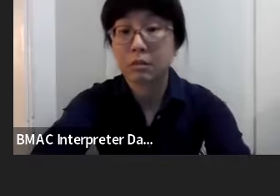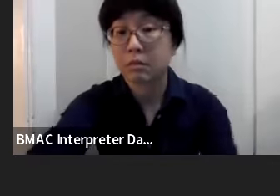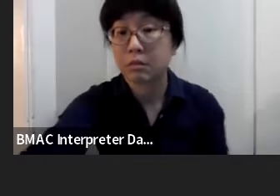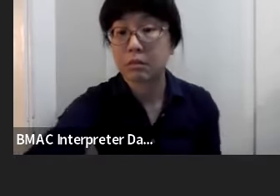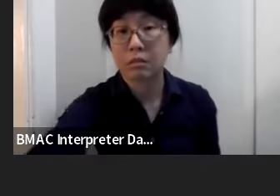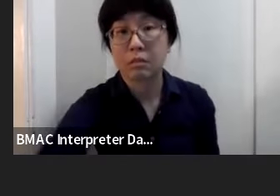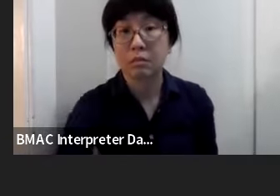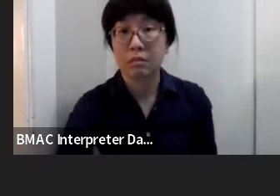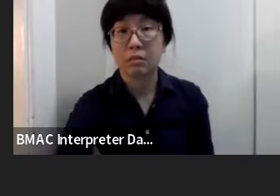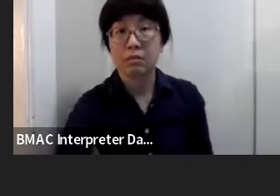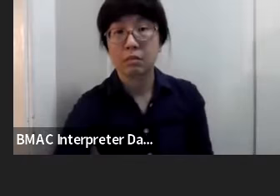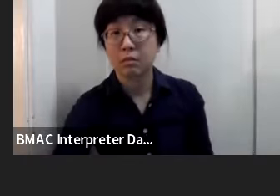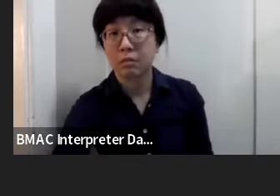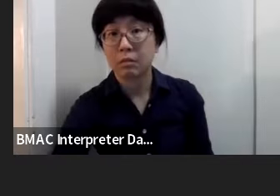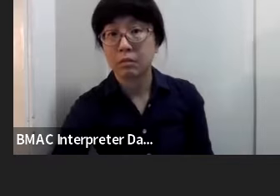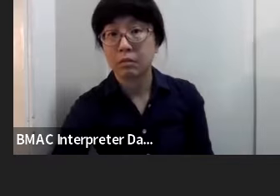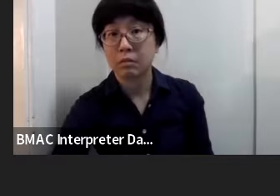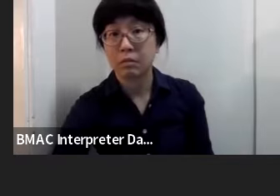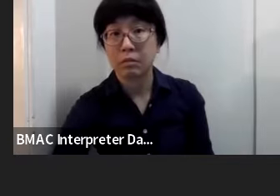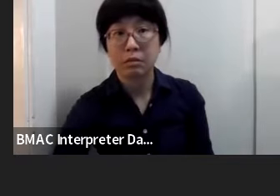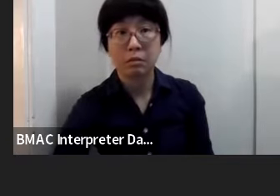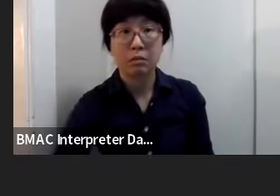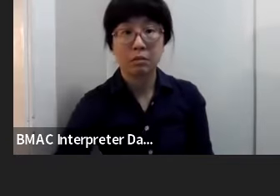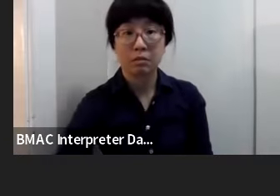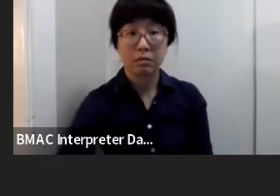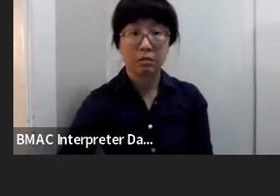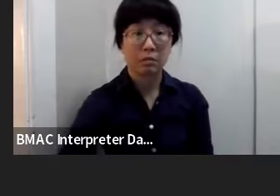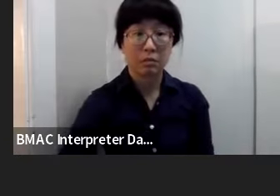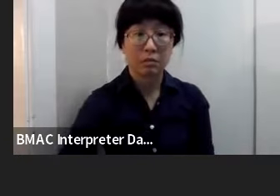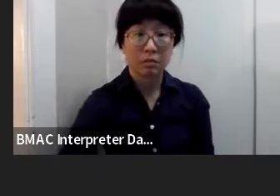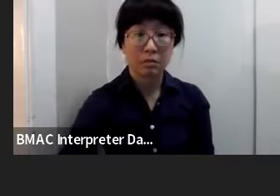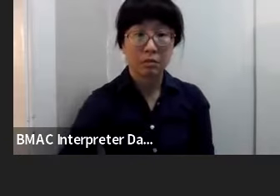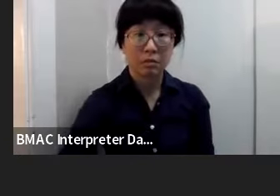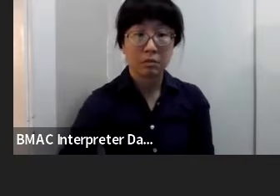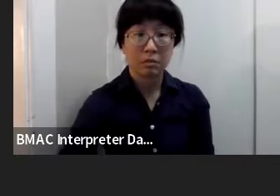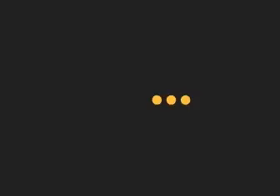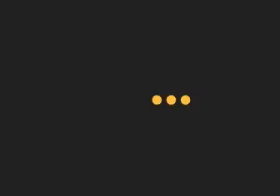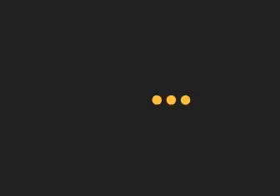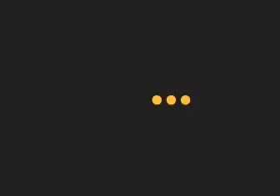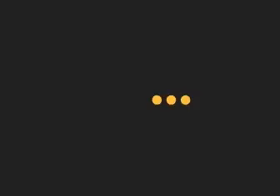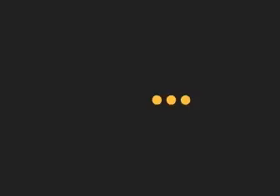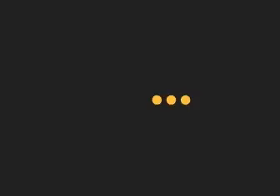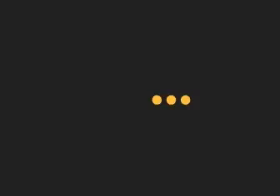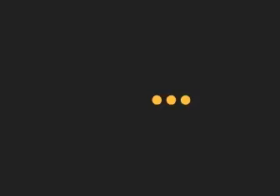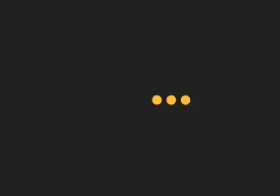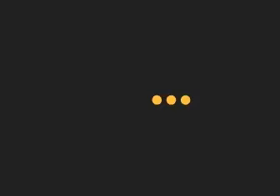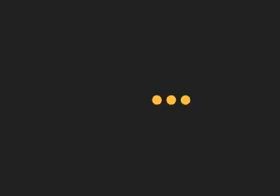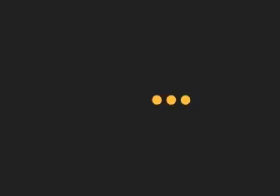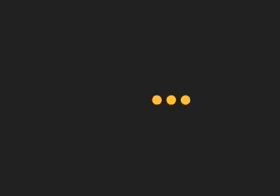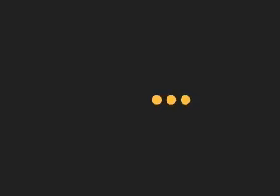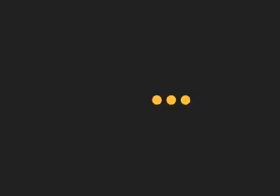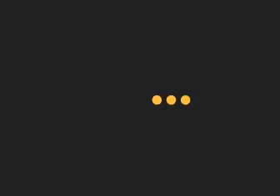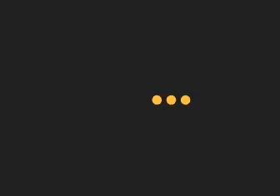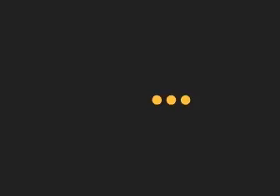place directly before or after your lecture and provides a casual environment that gives you a chance to work with your fellow students on mastering course